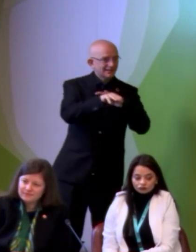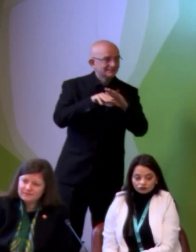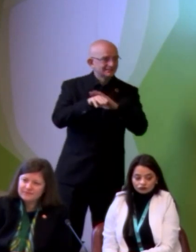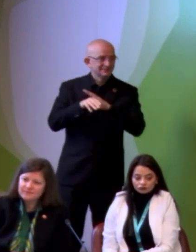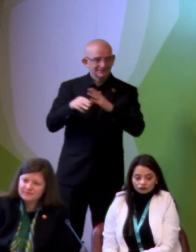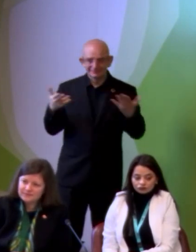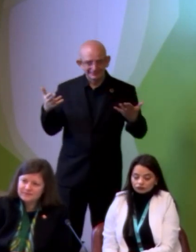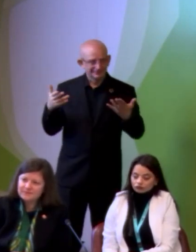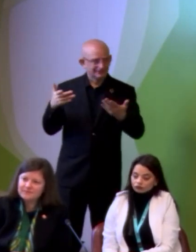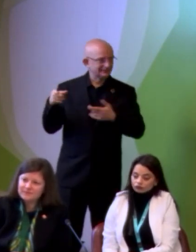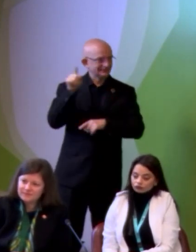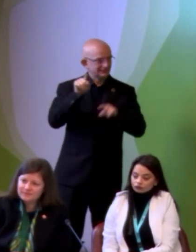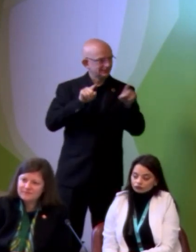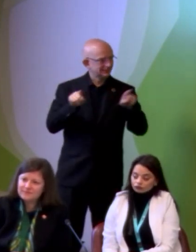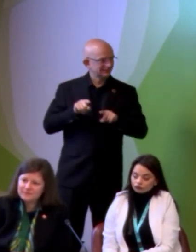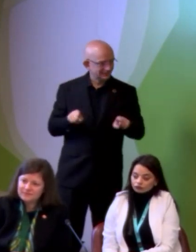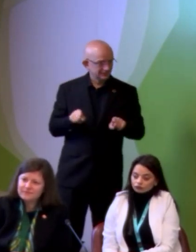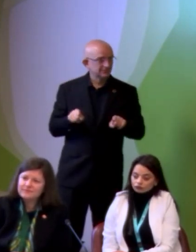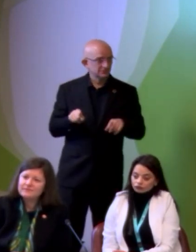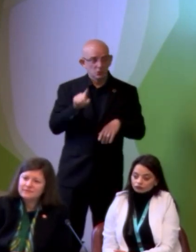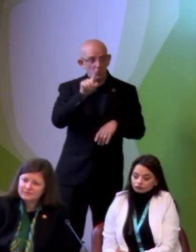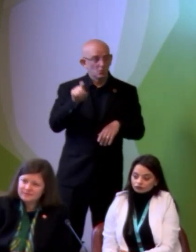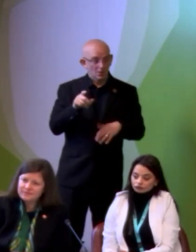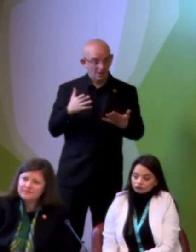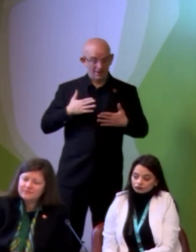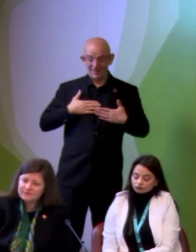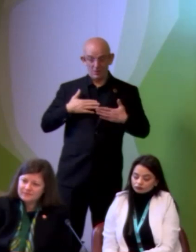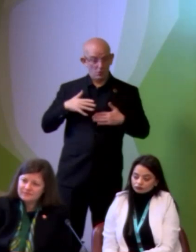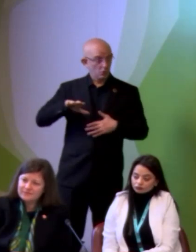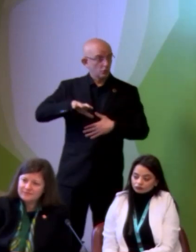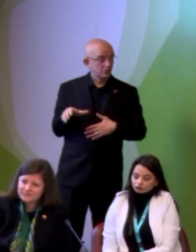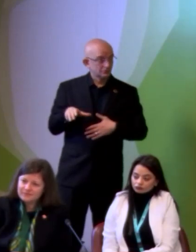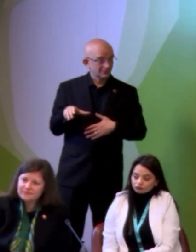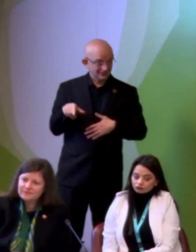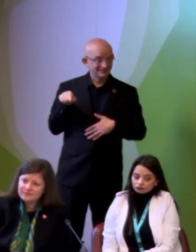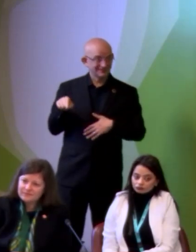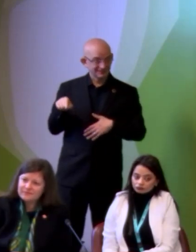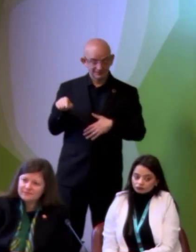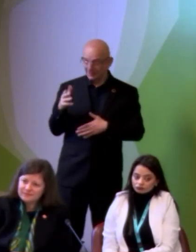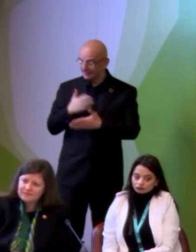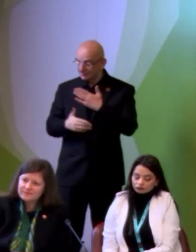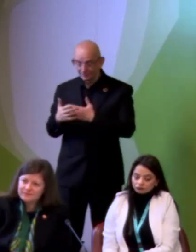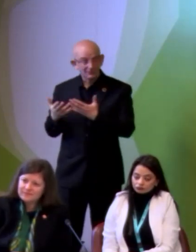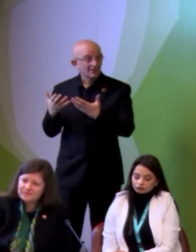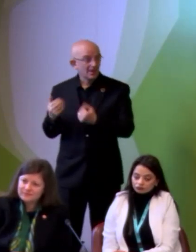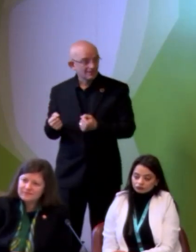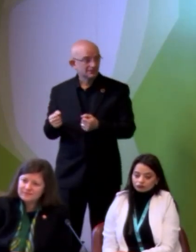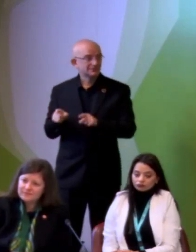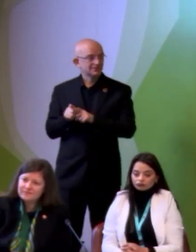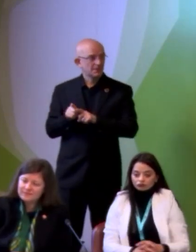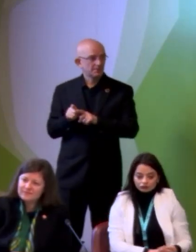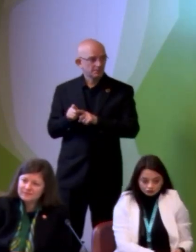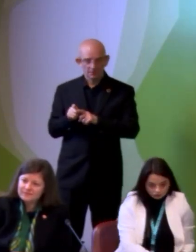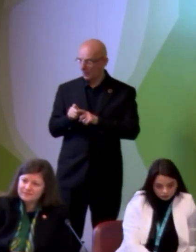think that having a child with disability is a curse. So they don't want to expose